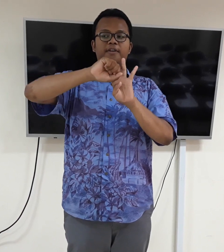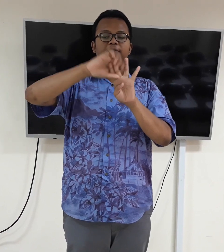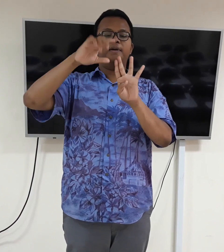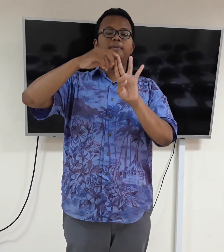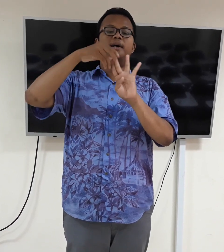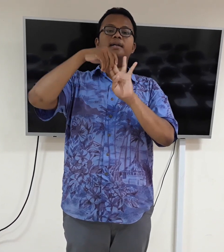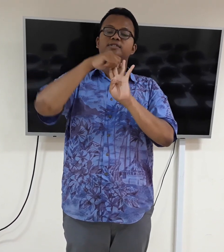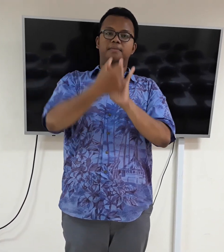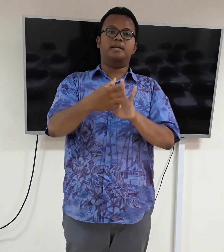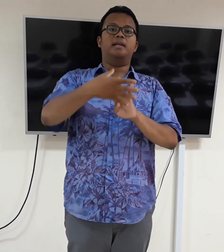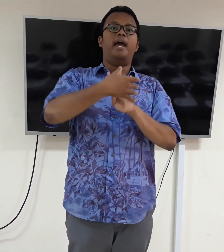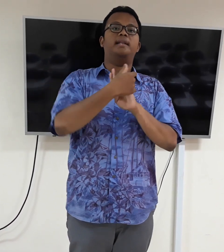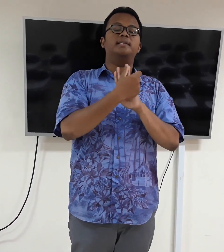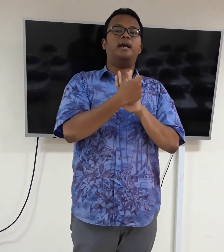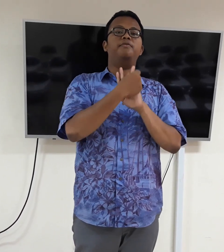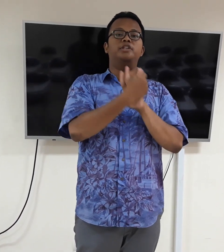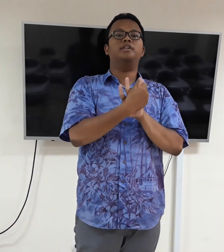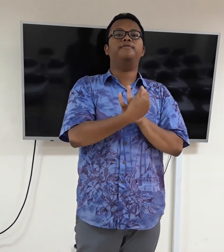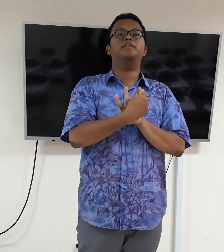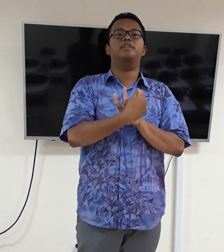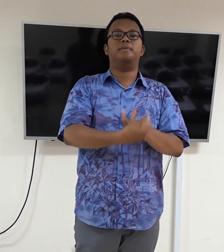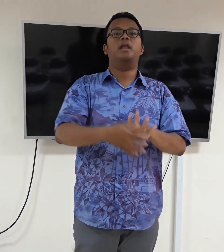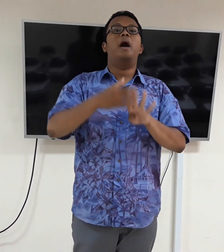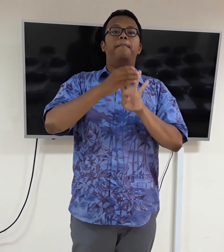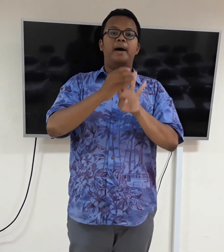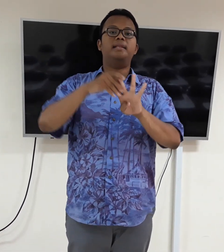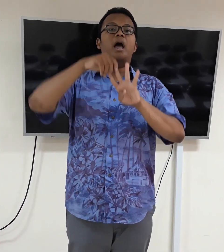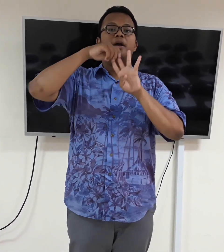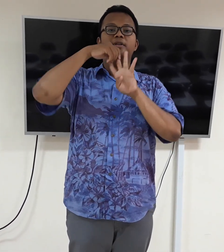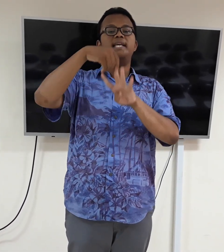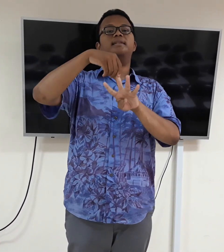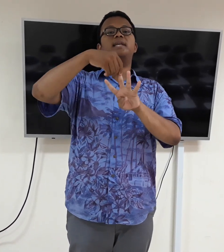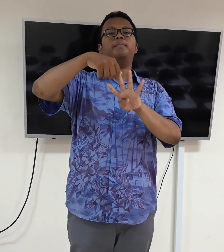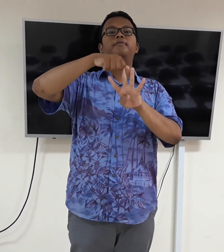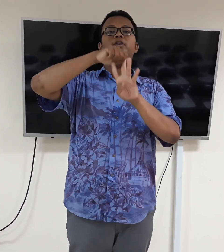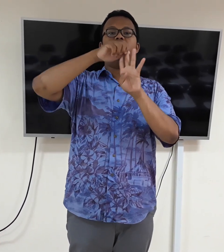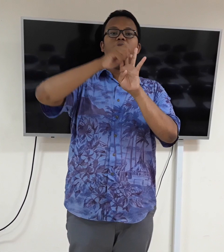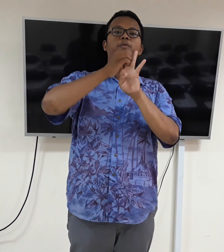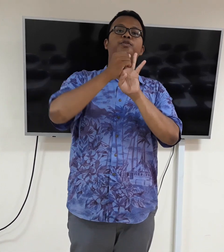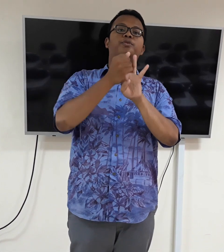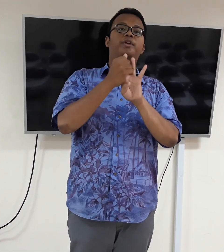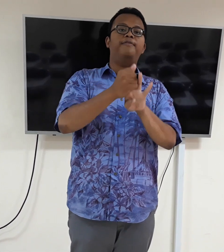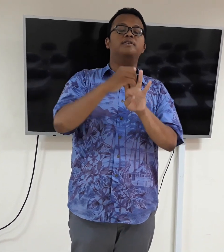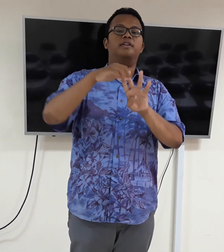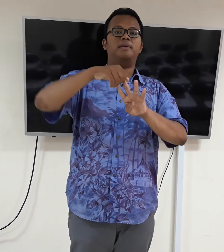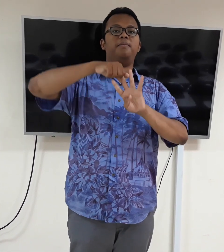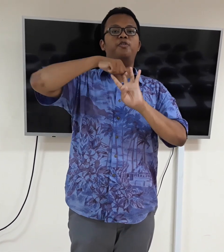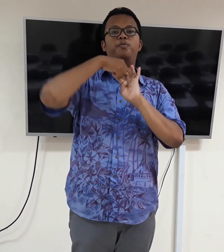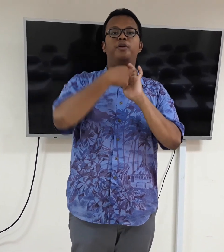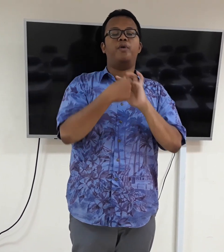give them the treatment, and the second we don't give the treatment. But we take the sample for the group who give the treatment, we bring one